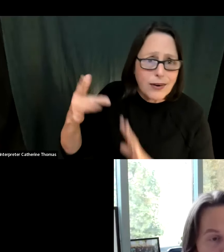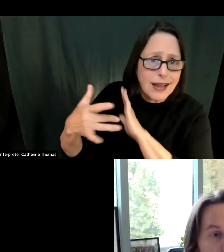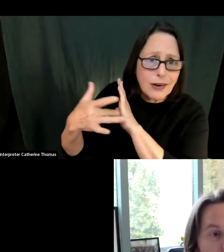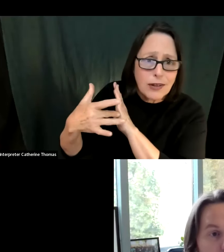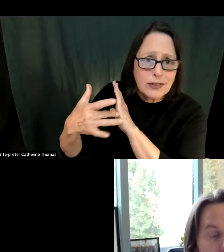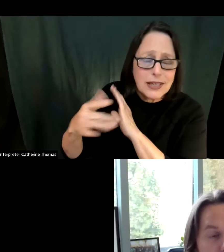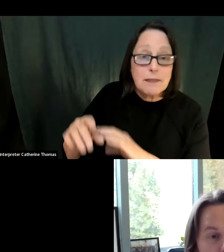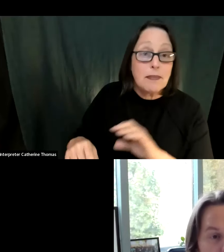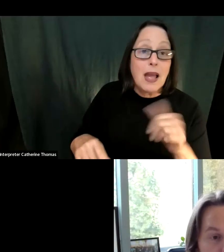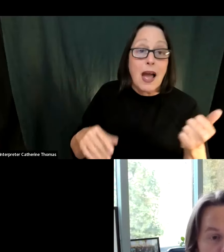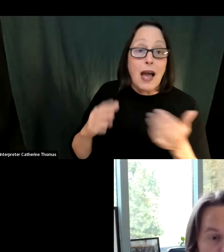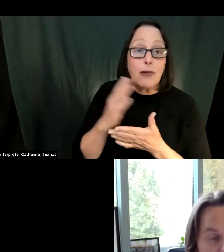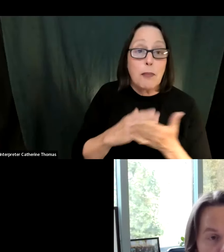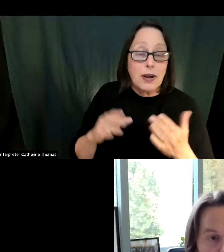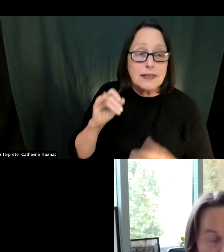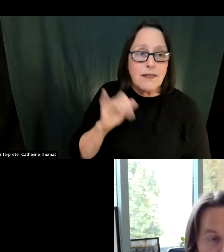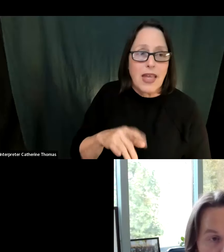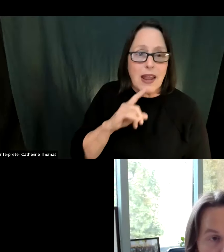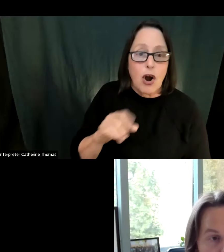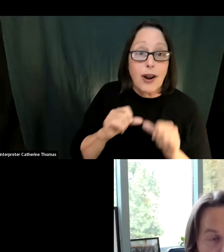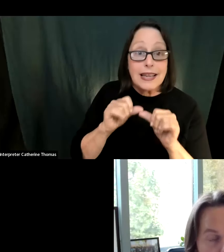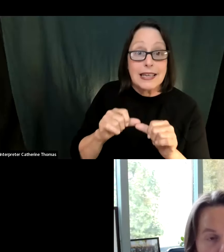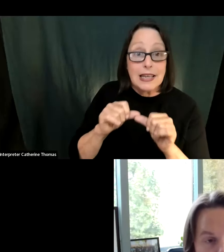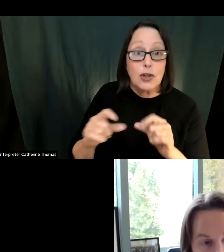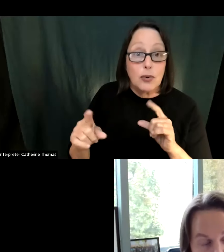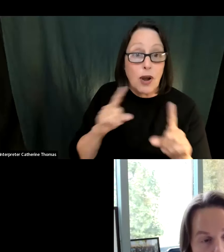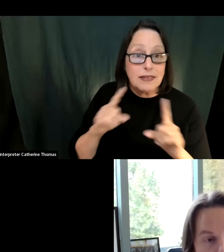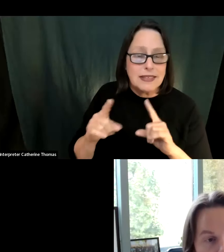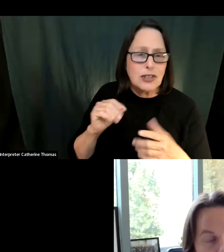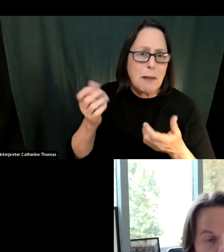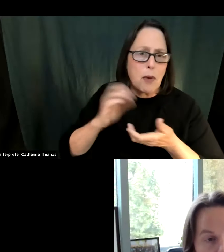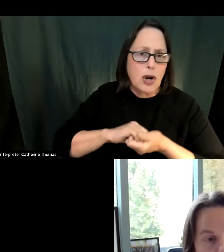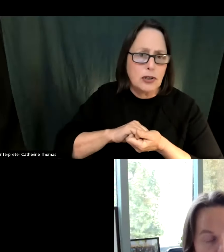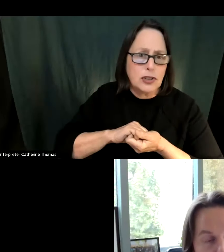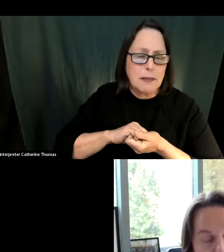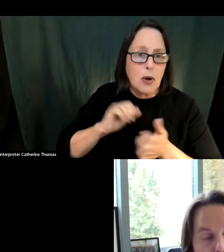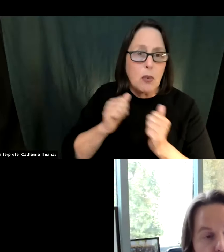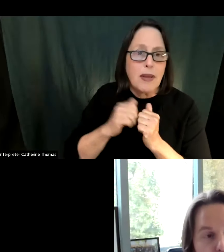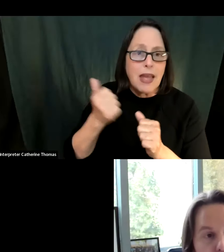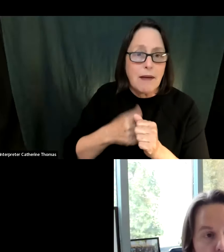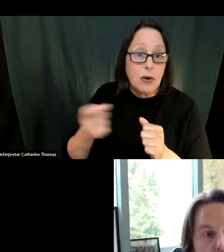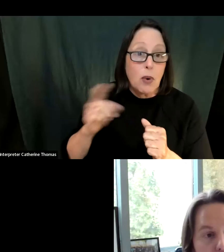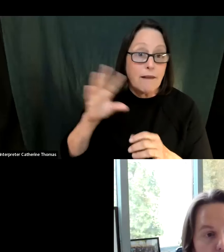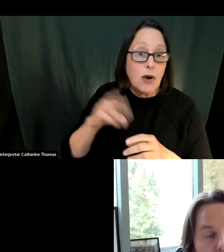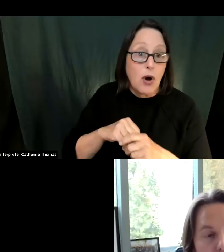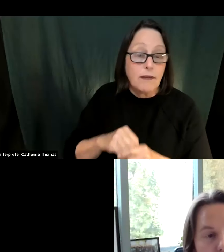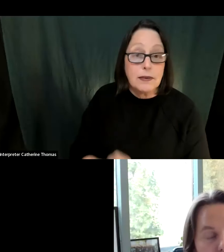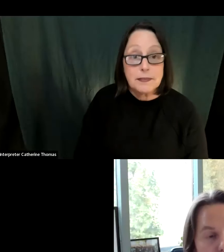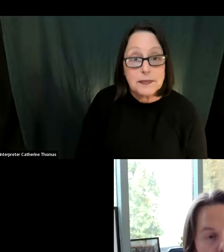other portions of that will be a continued conversation and partnership with everyone involved.